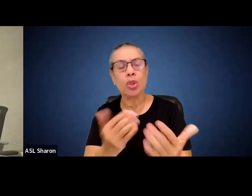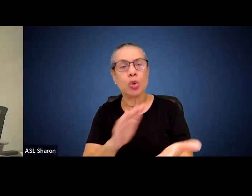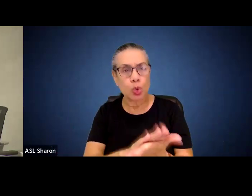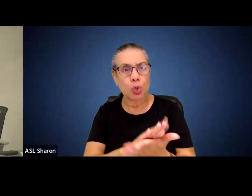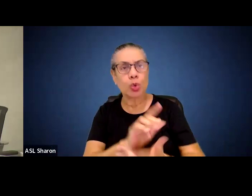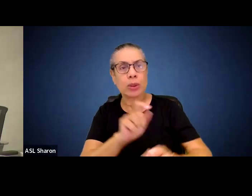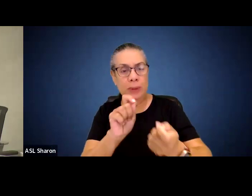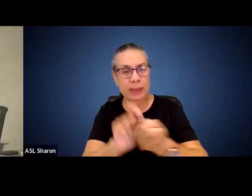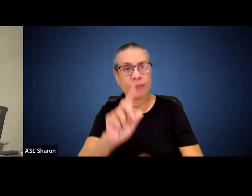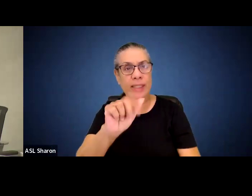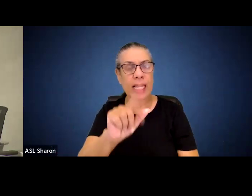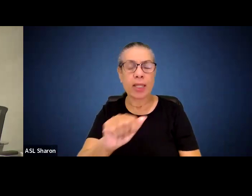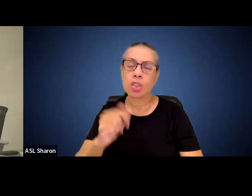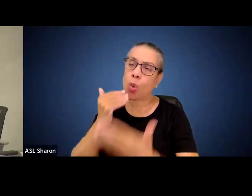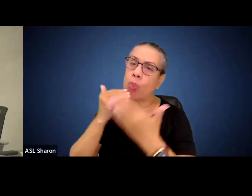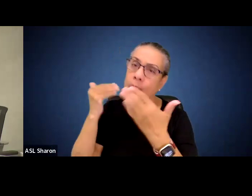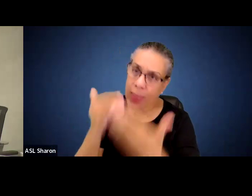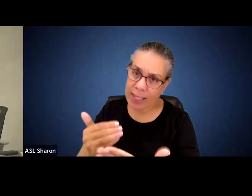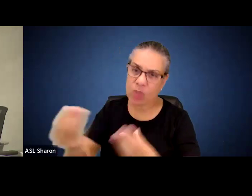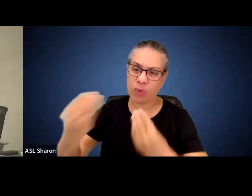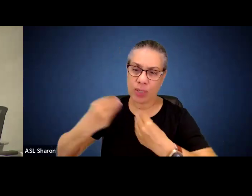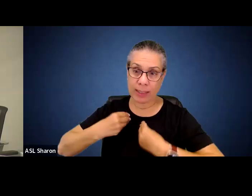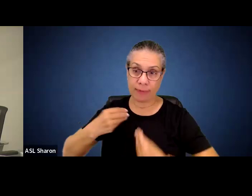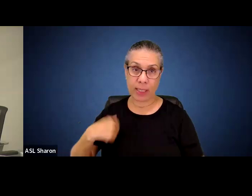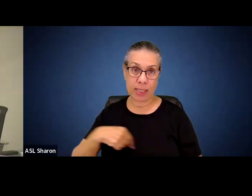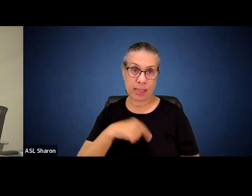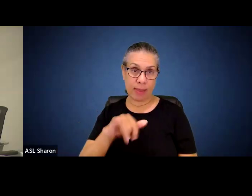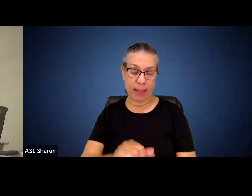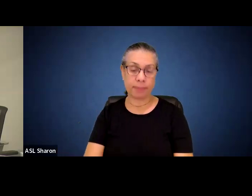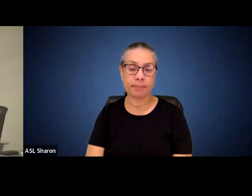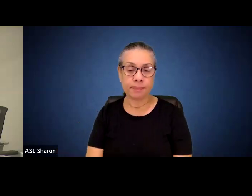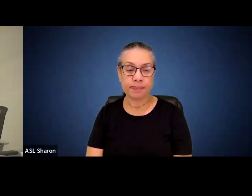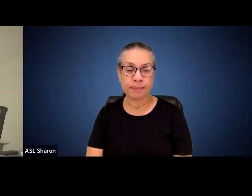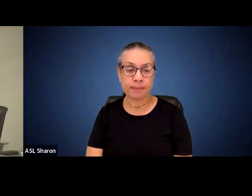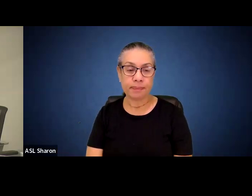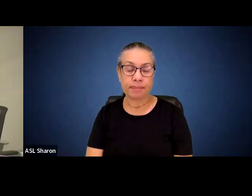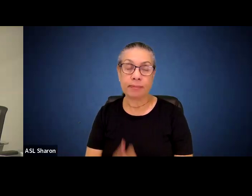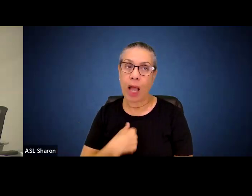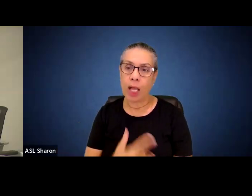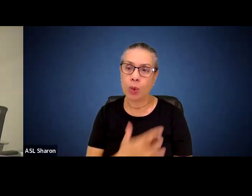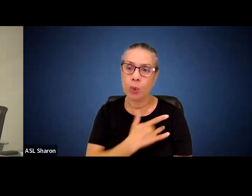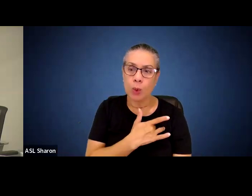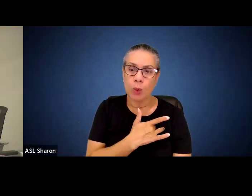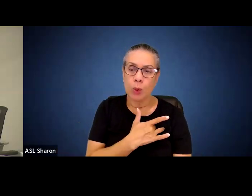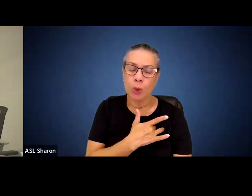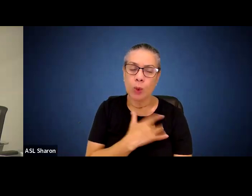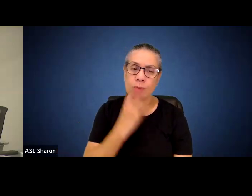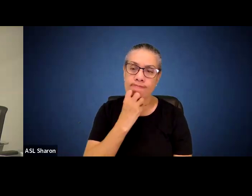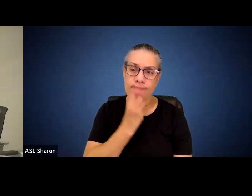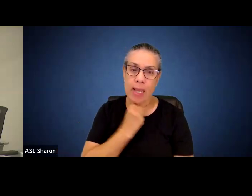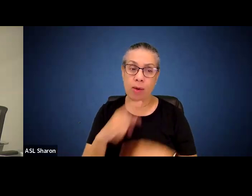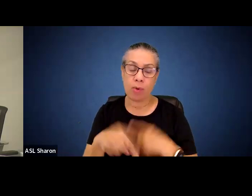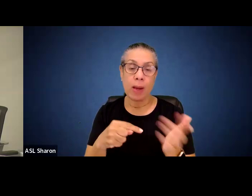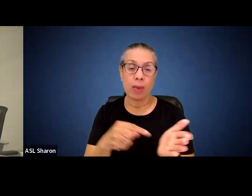data. And it means a lot to see that here today. You know, this is an issue I care deeply about. And I